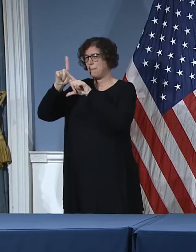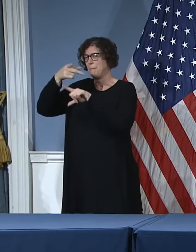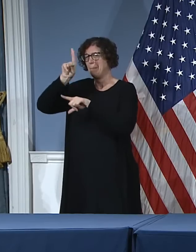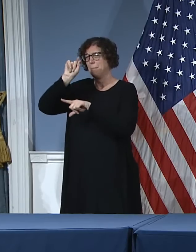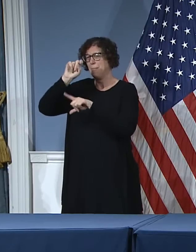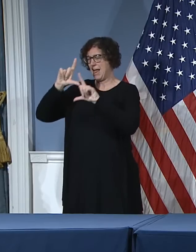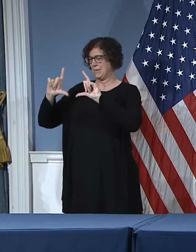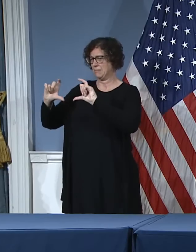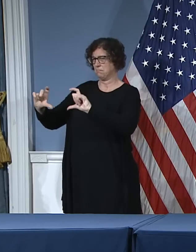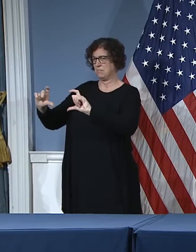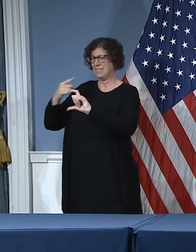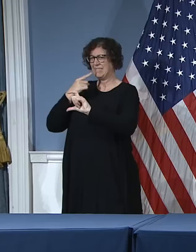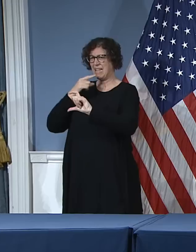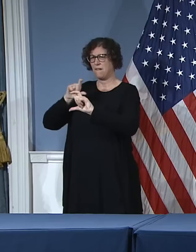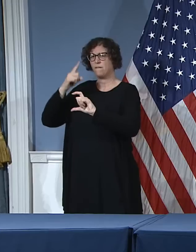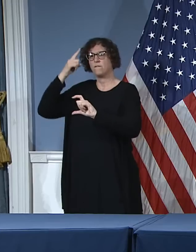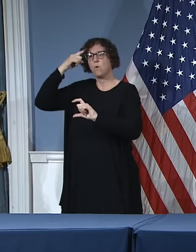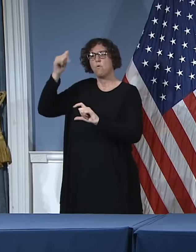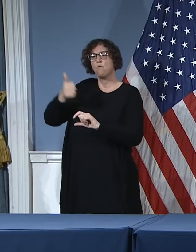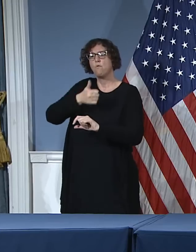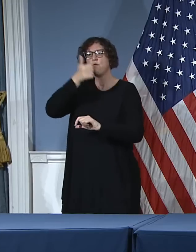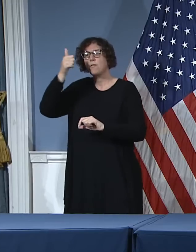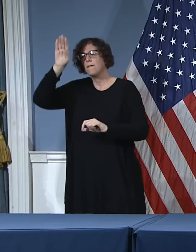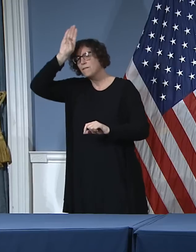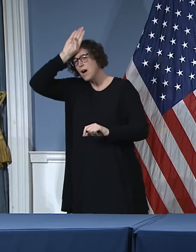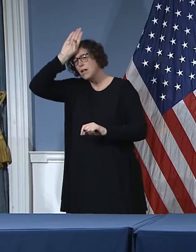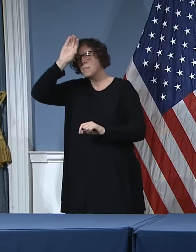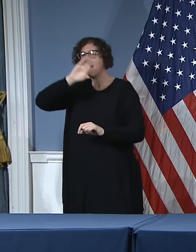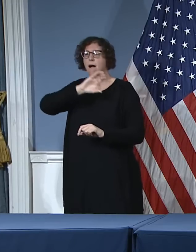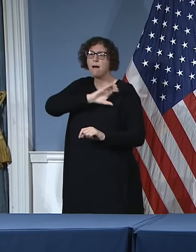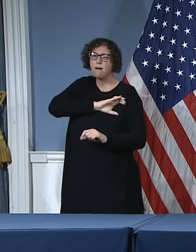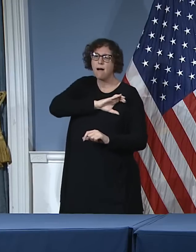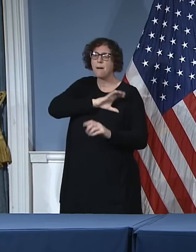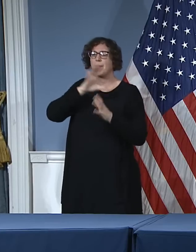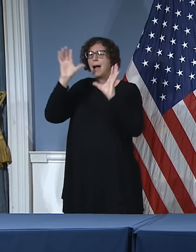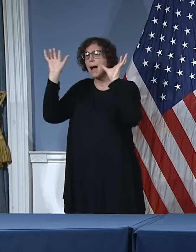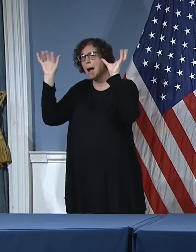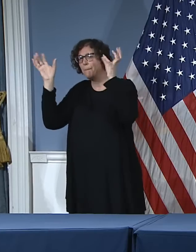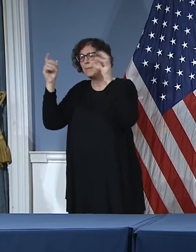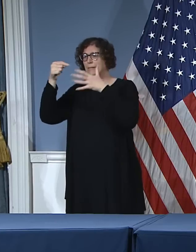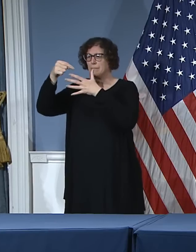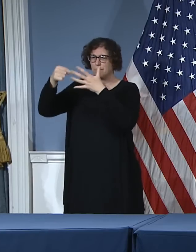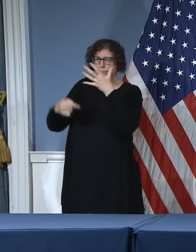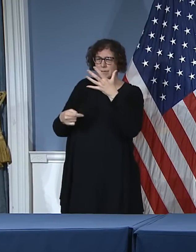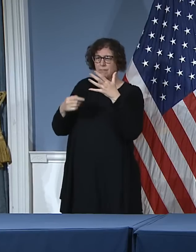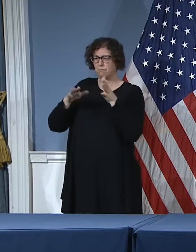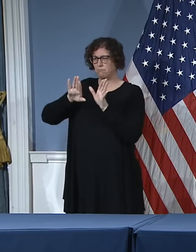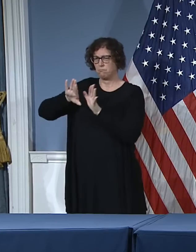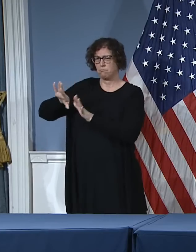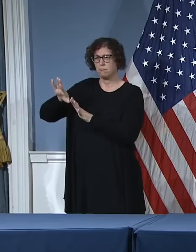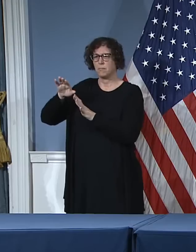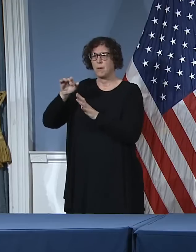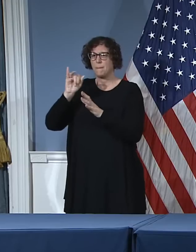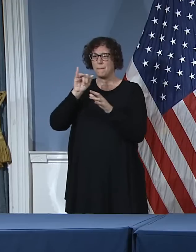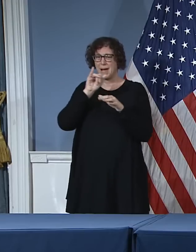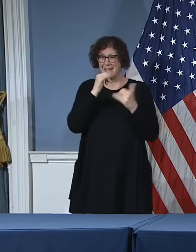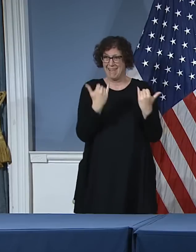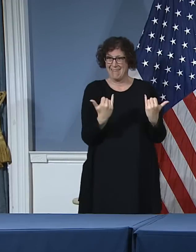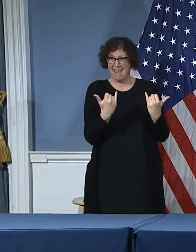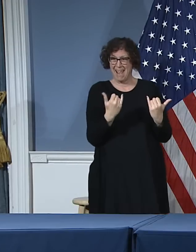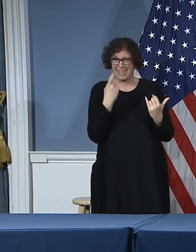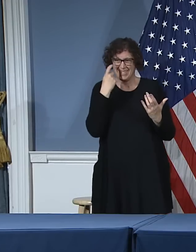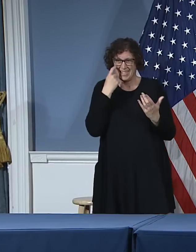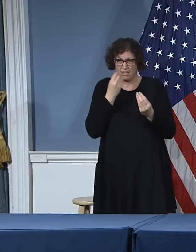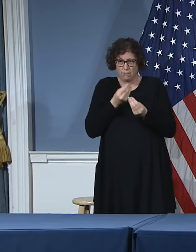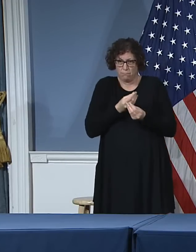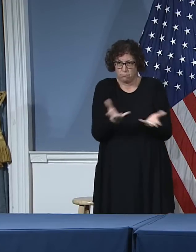We've talked plenty of times about the need to change the approach to placards. I believe that it not